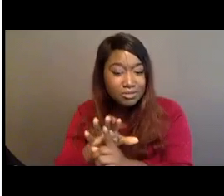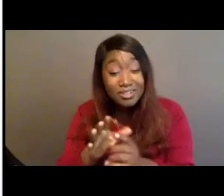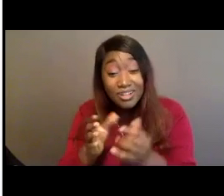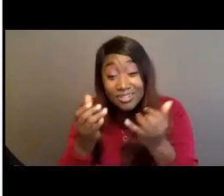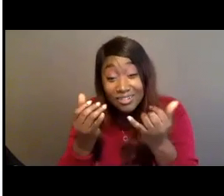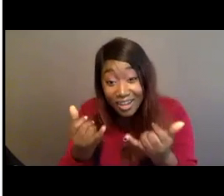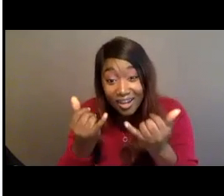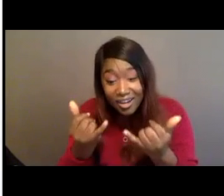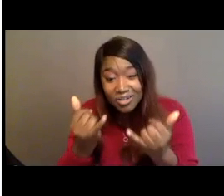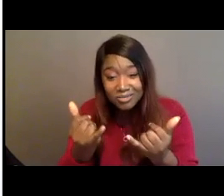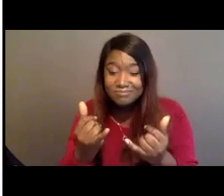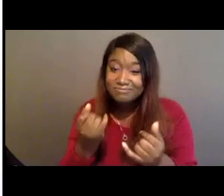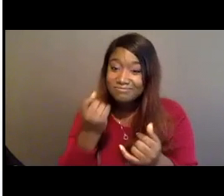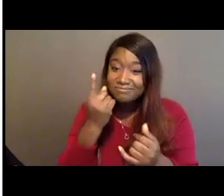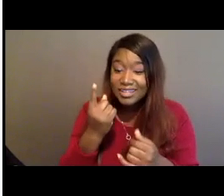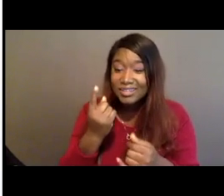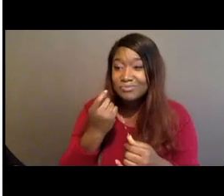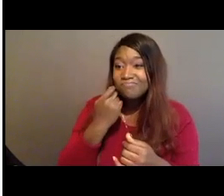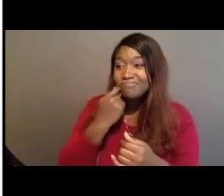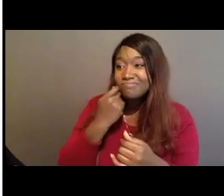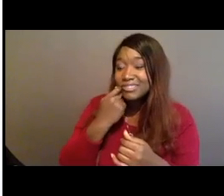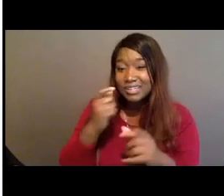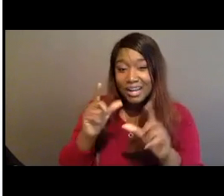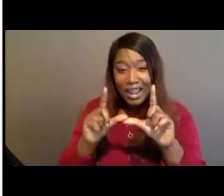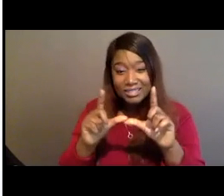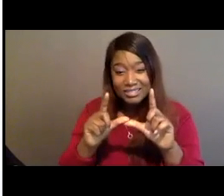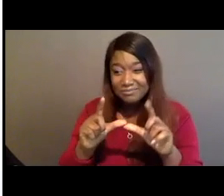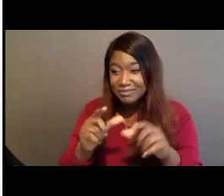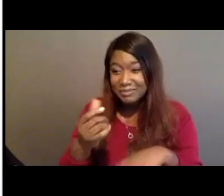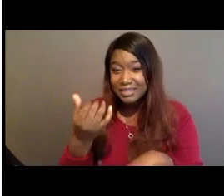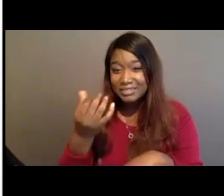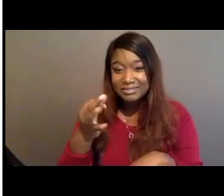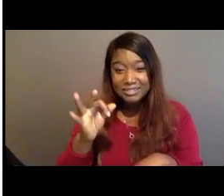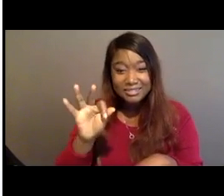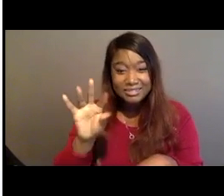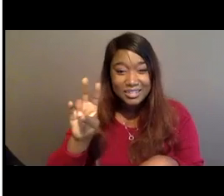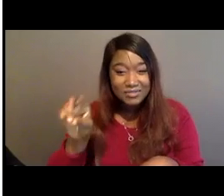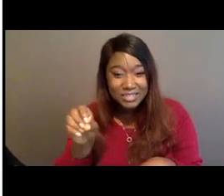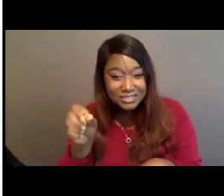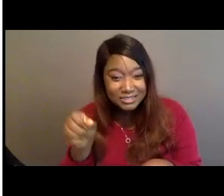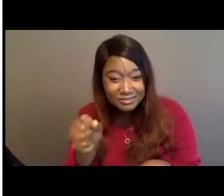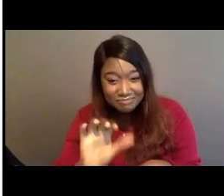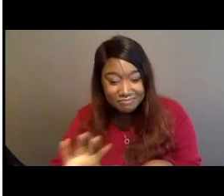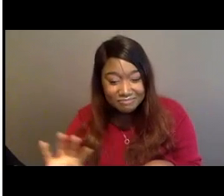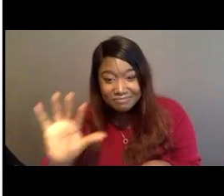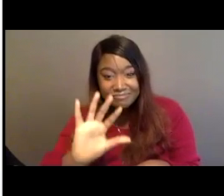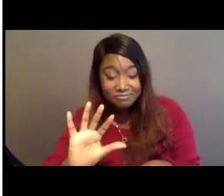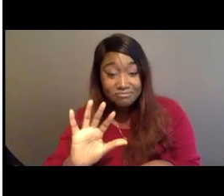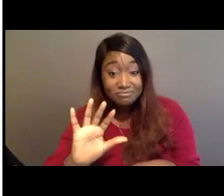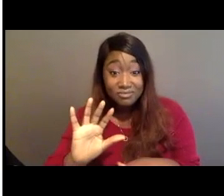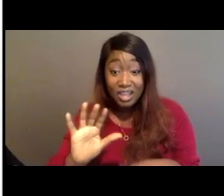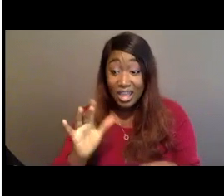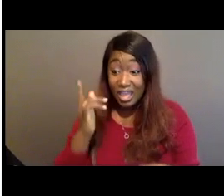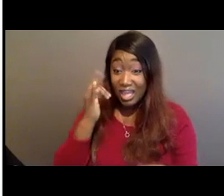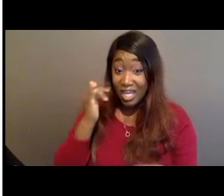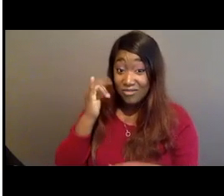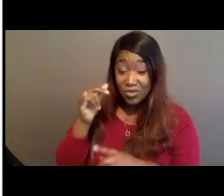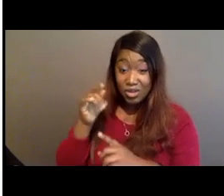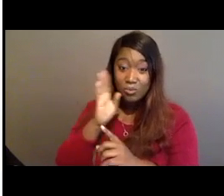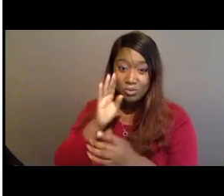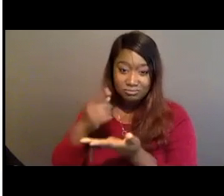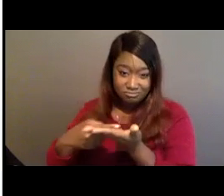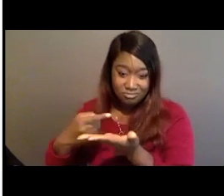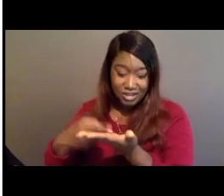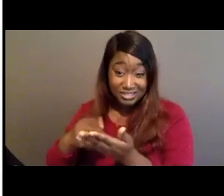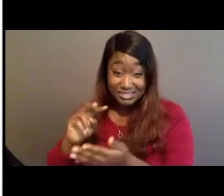been licensed since the early 70s. California, which we'll speak to, was the second state to grant licensure